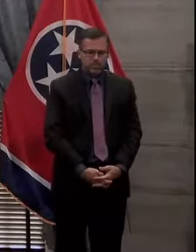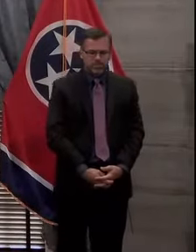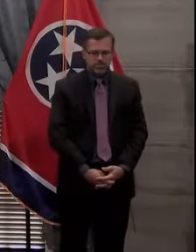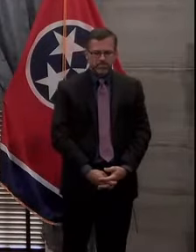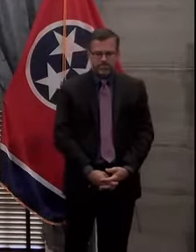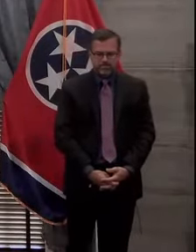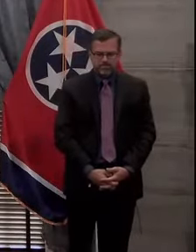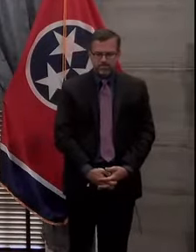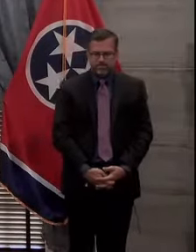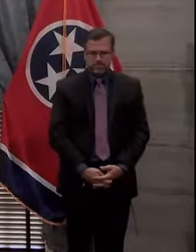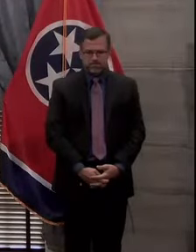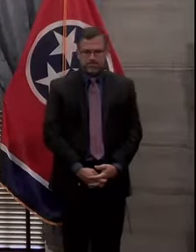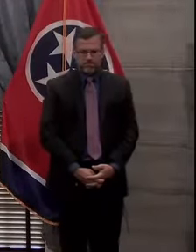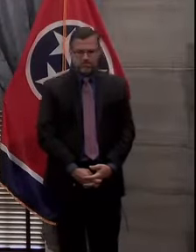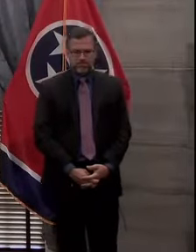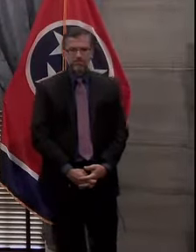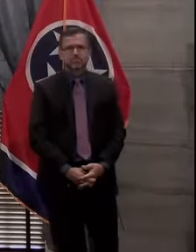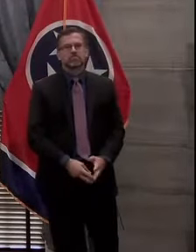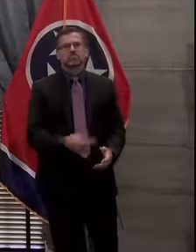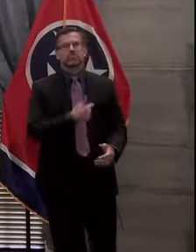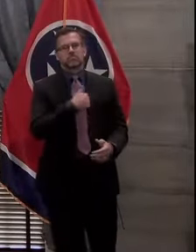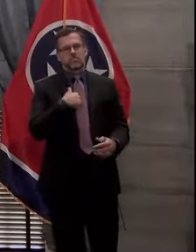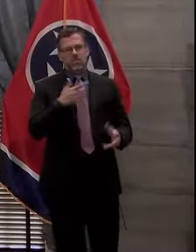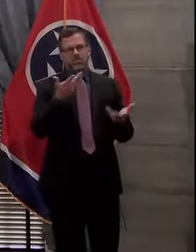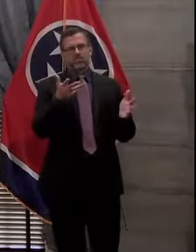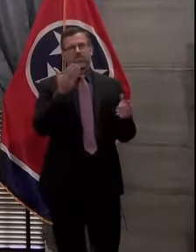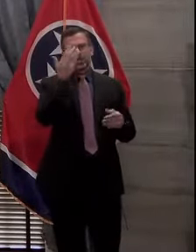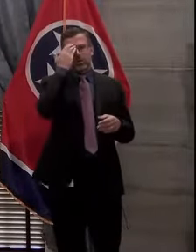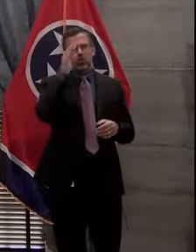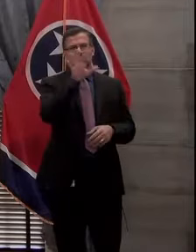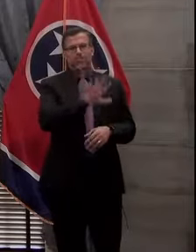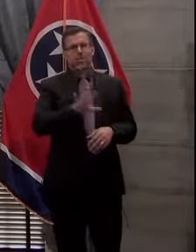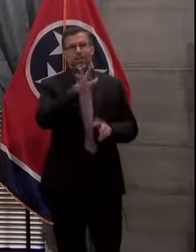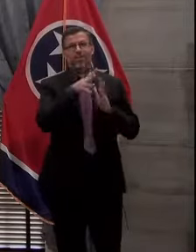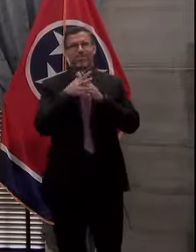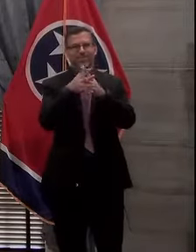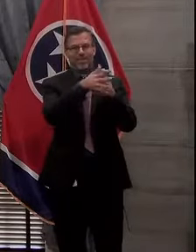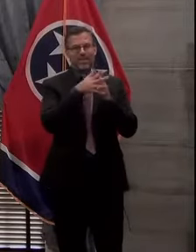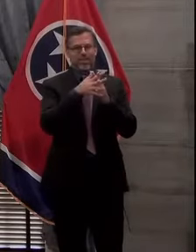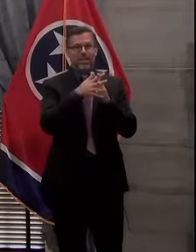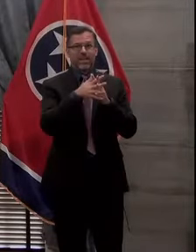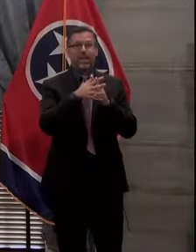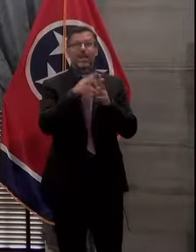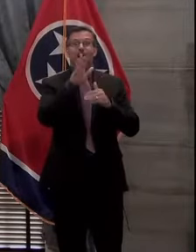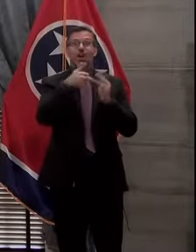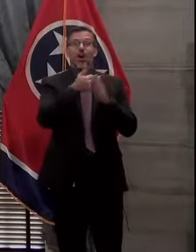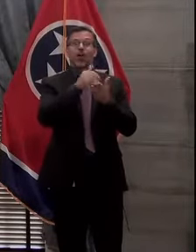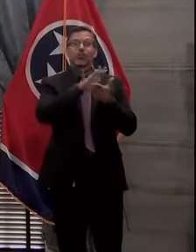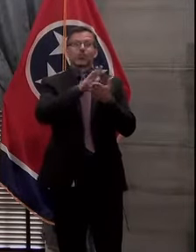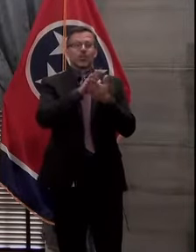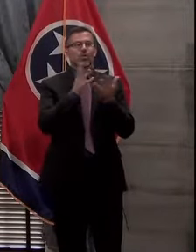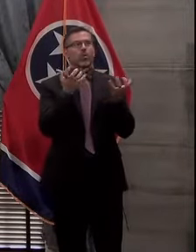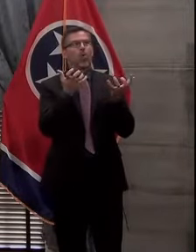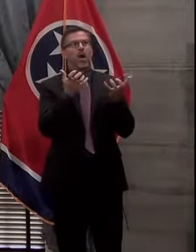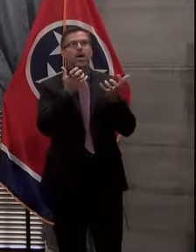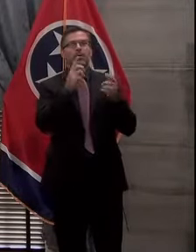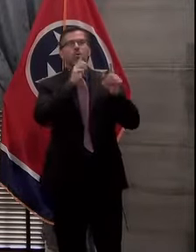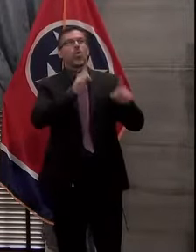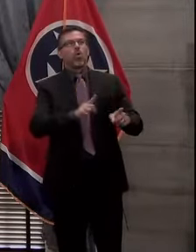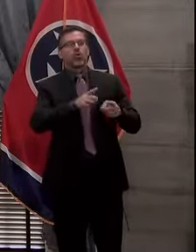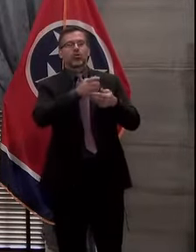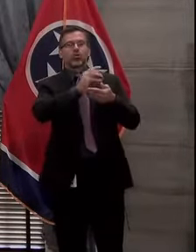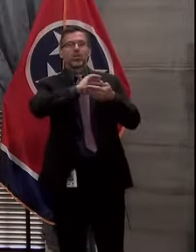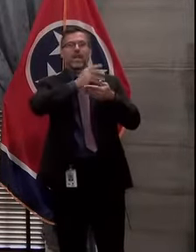so we are aware across the country, as you can imagine, everyone's at a race for the laptops. One of the things that we did do is we did do a